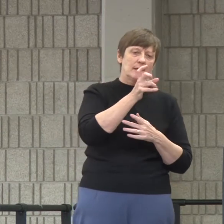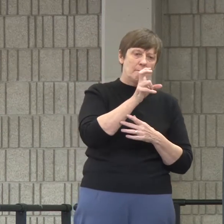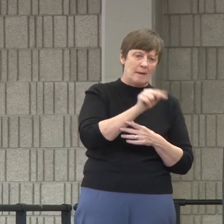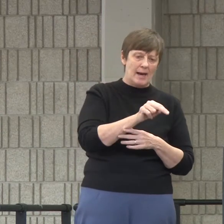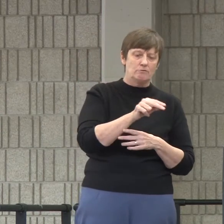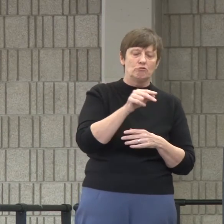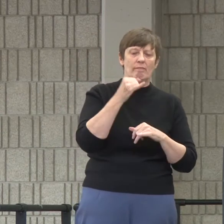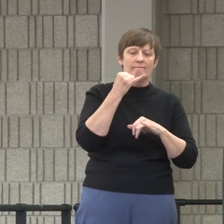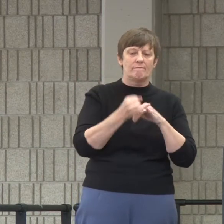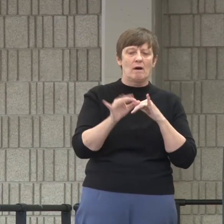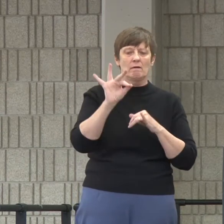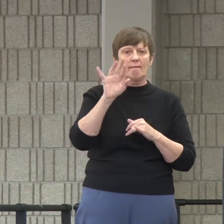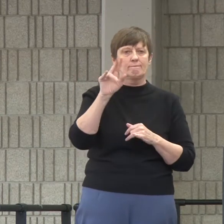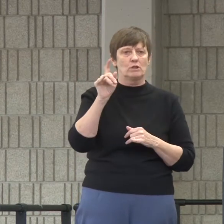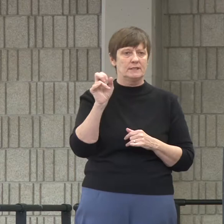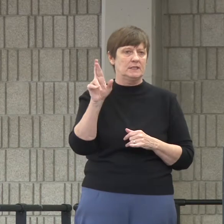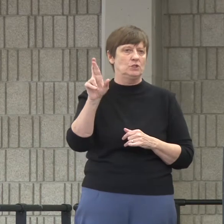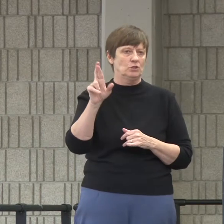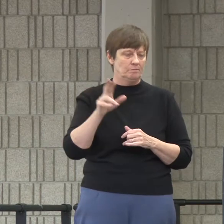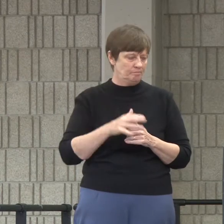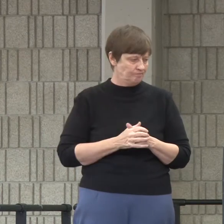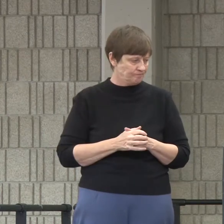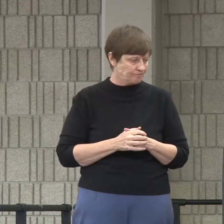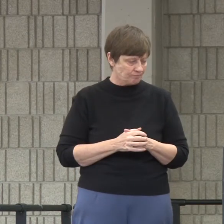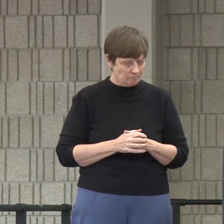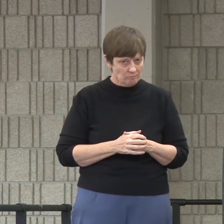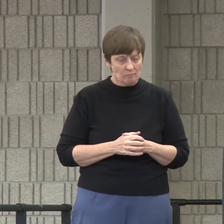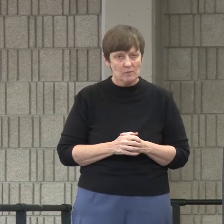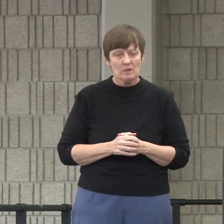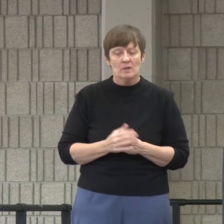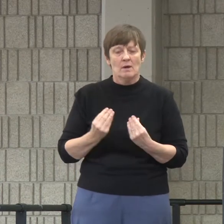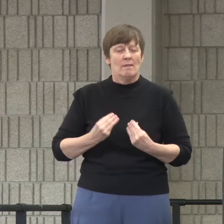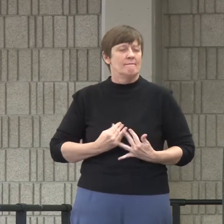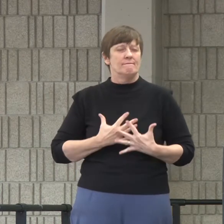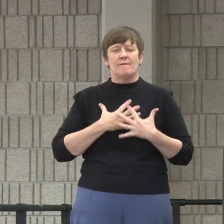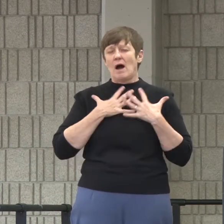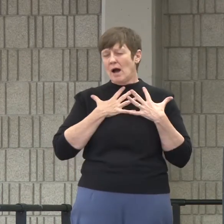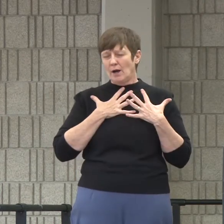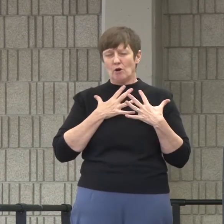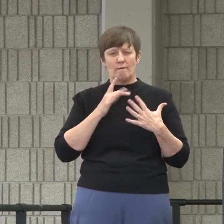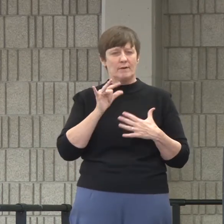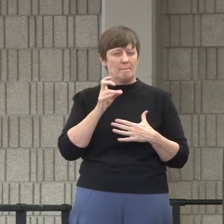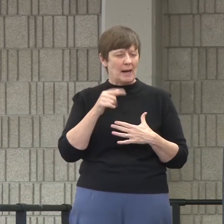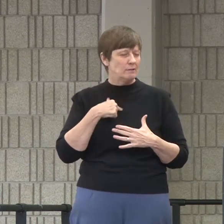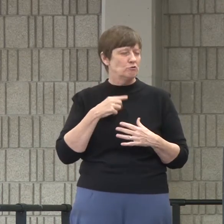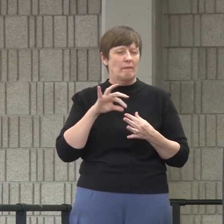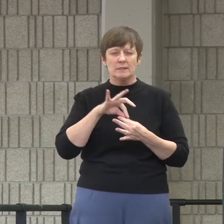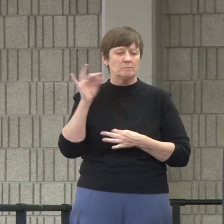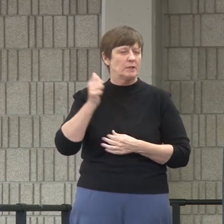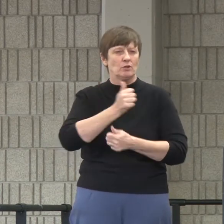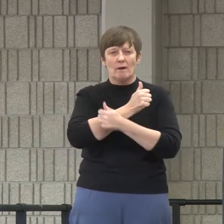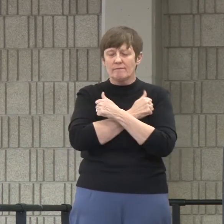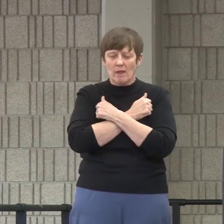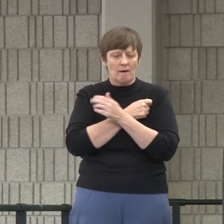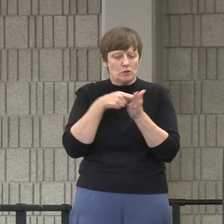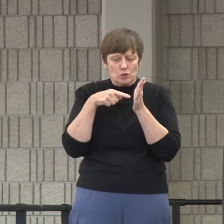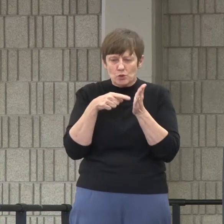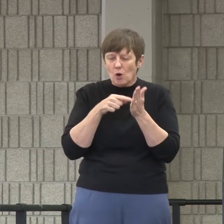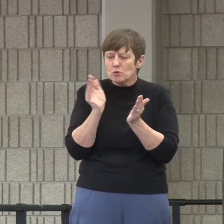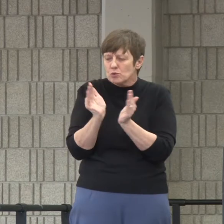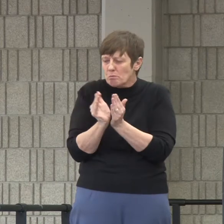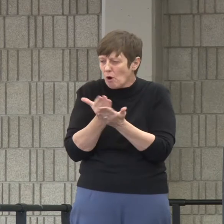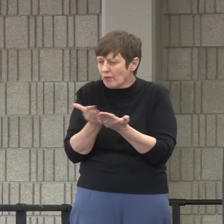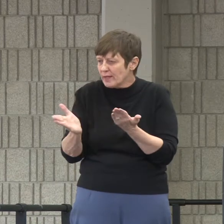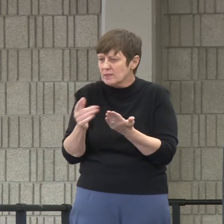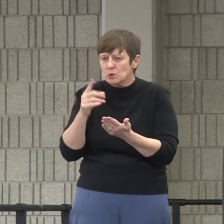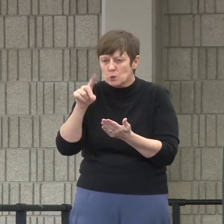Final Frontier. The fire of compassion, the spirit of love, manifests in small acts of kindness between